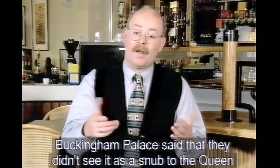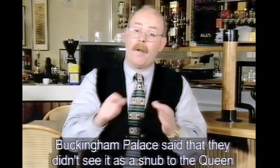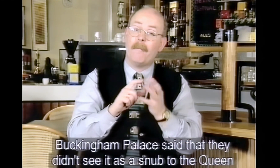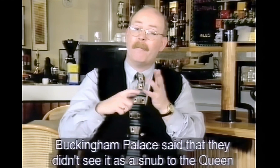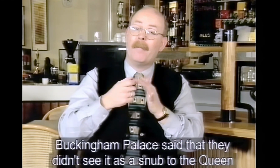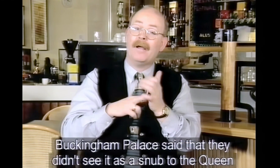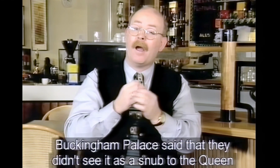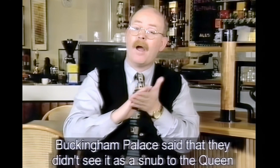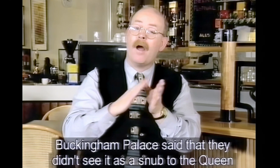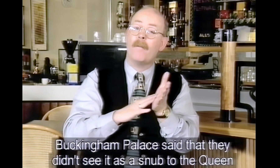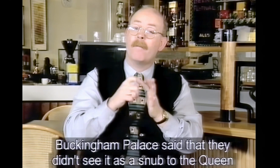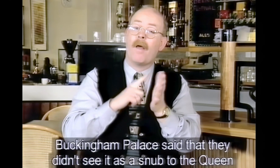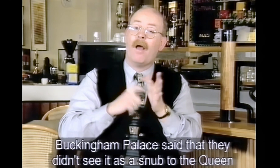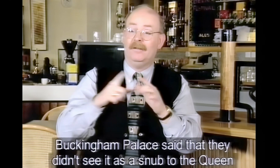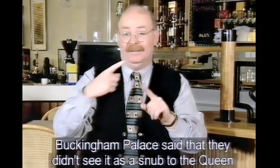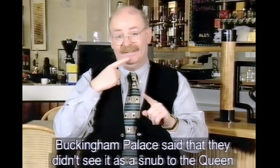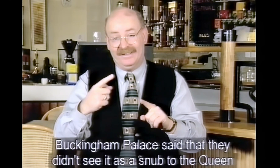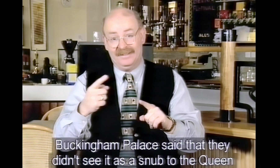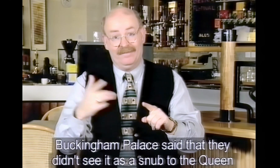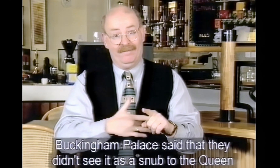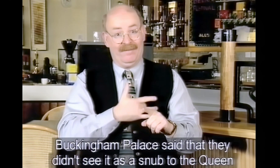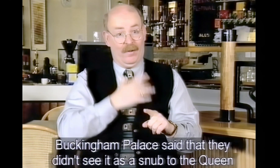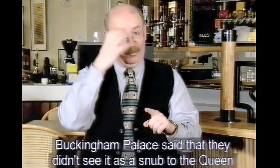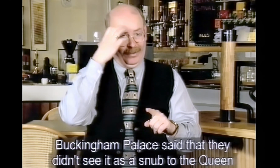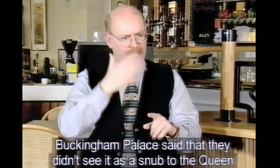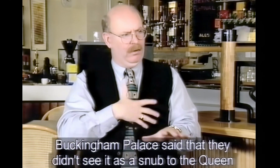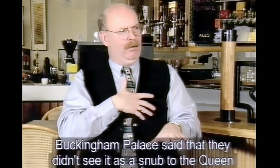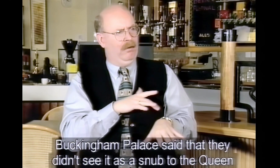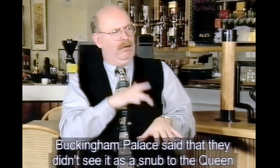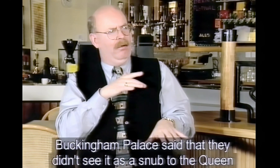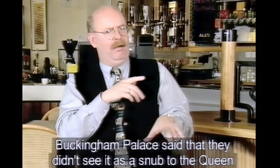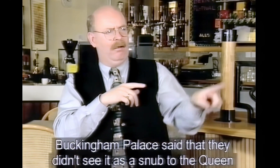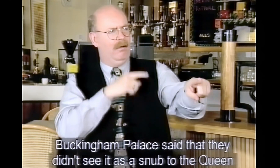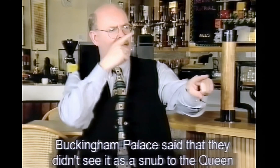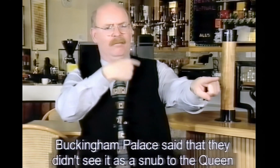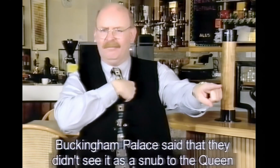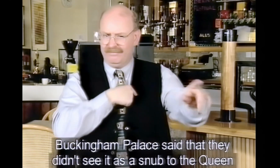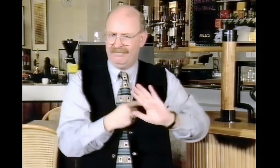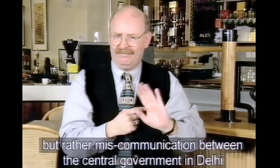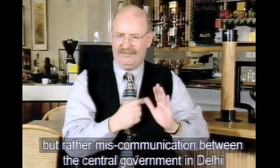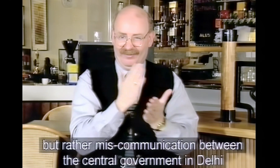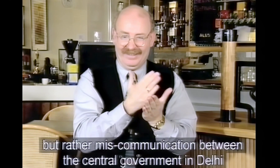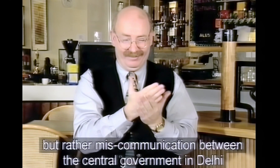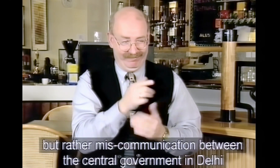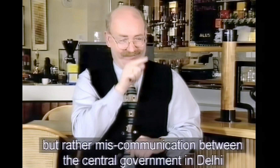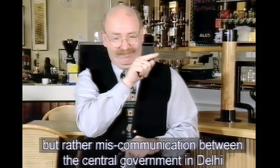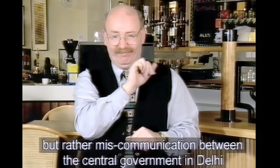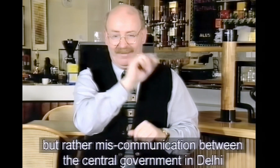Well, the message from Buckingham Palace is that they didn't see it as a snub to the Queen, but rather miscommunication between